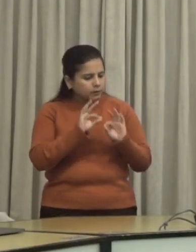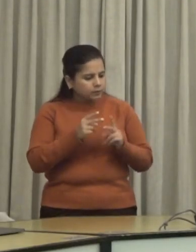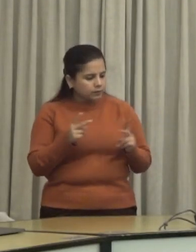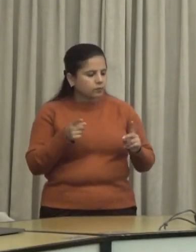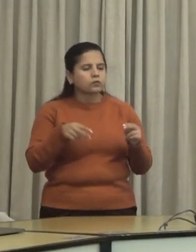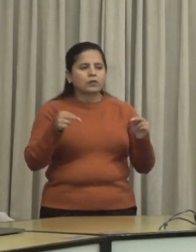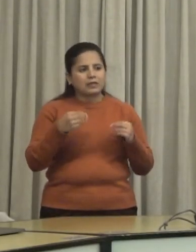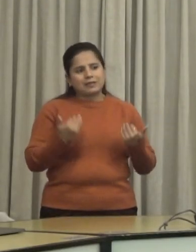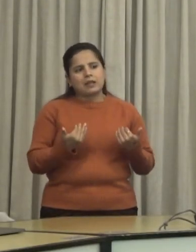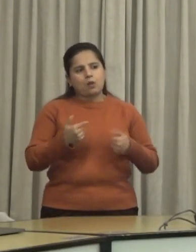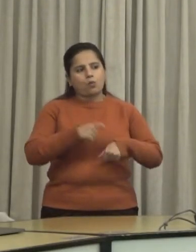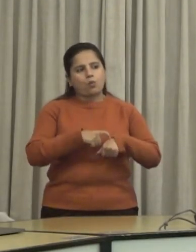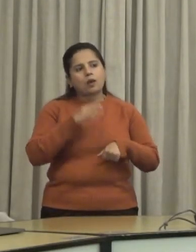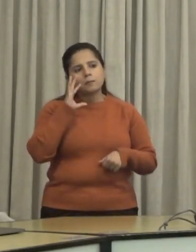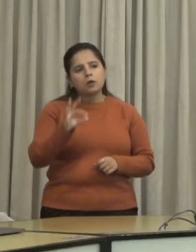is the need of the hour.